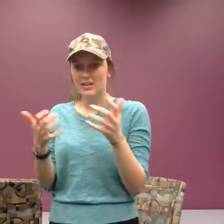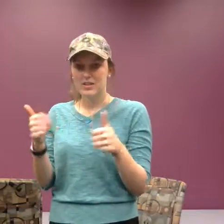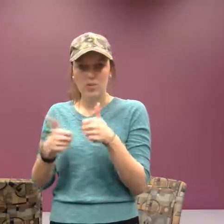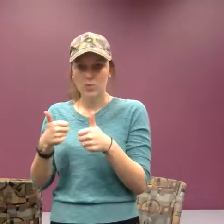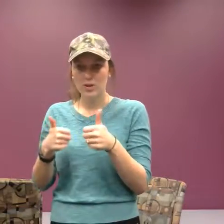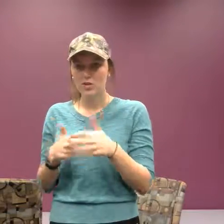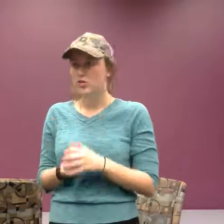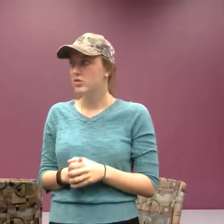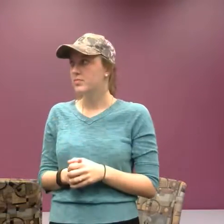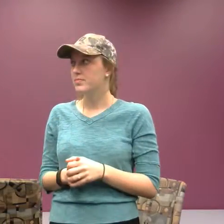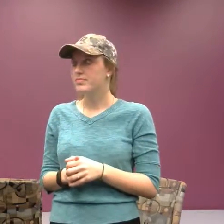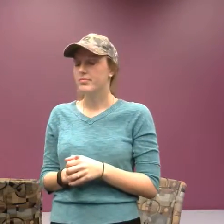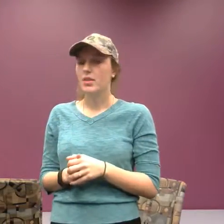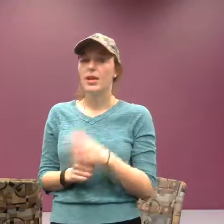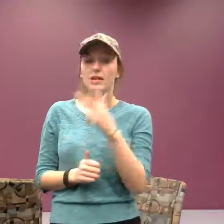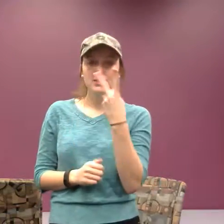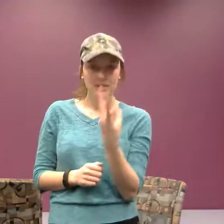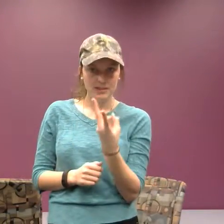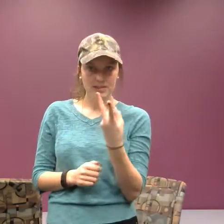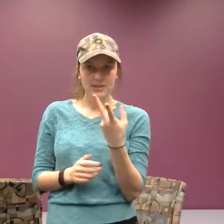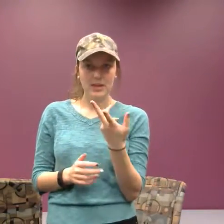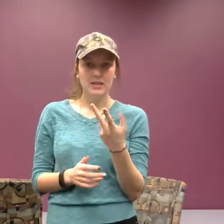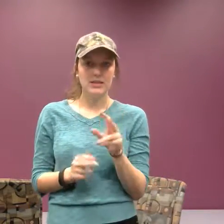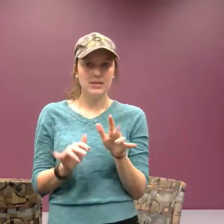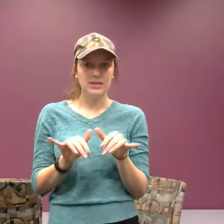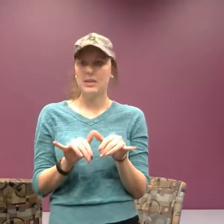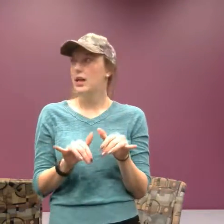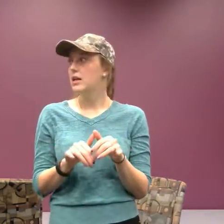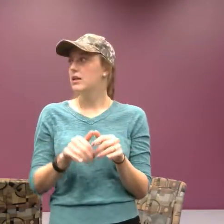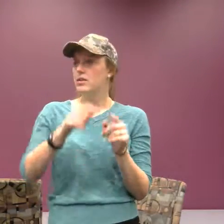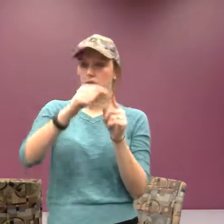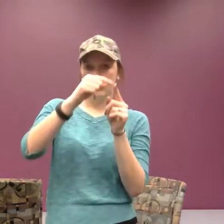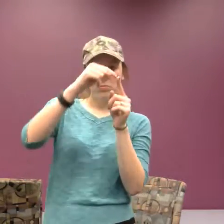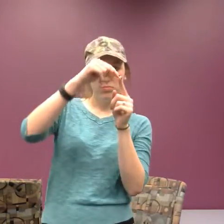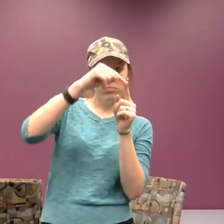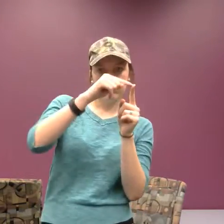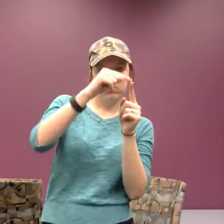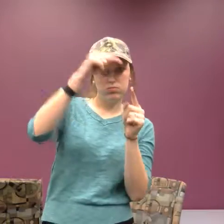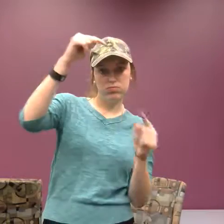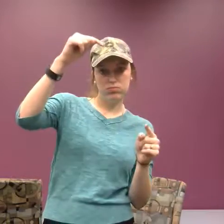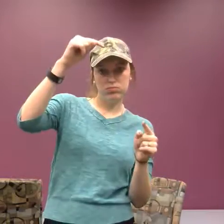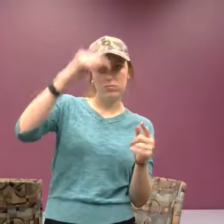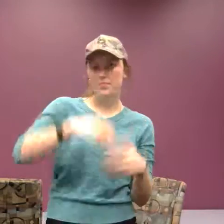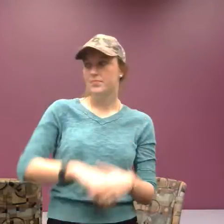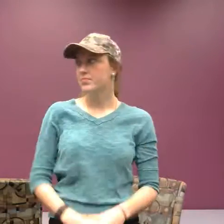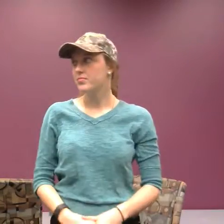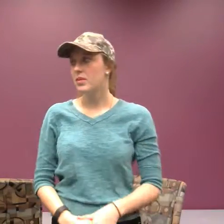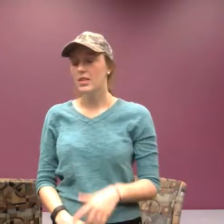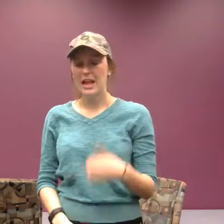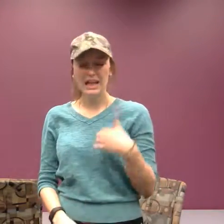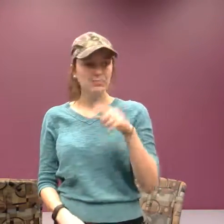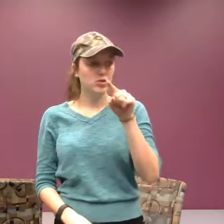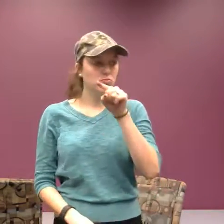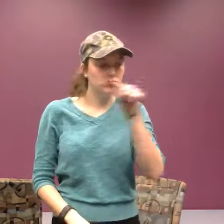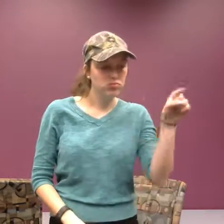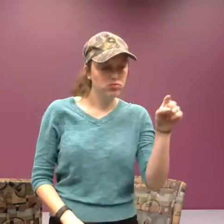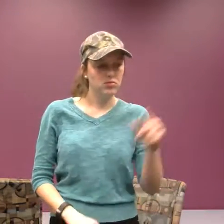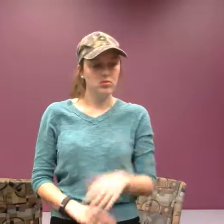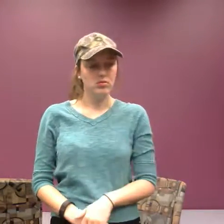The second side. Okay? I'm just going to underline that for a moment here. We're going to just hold that on the